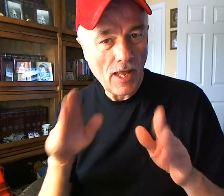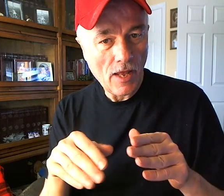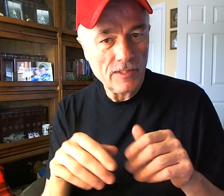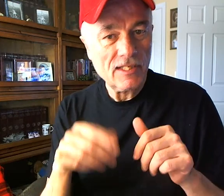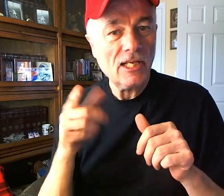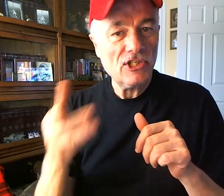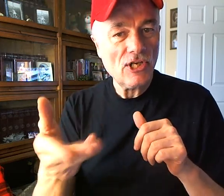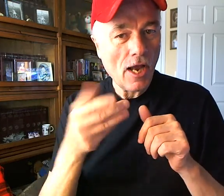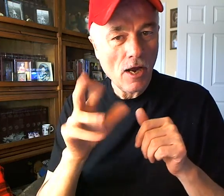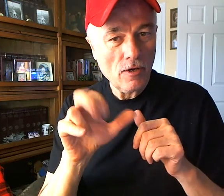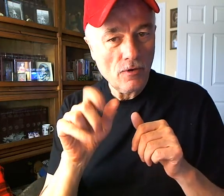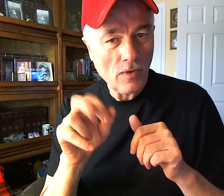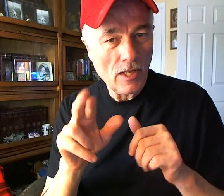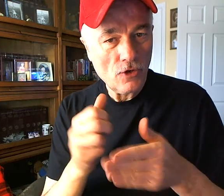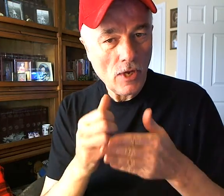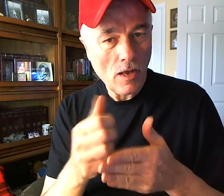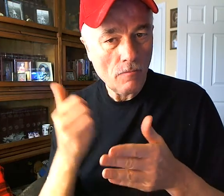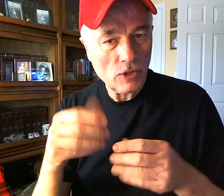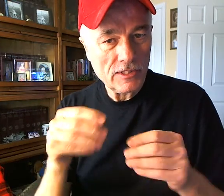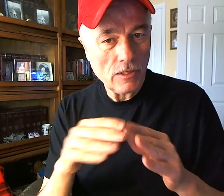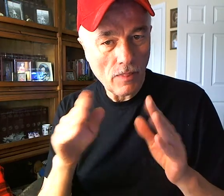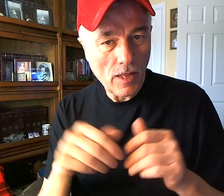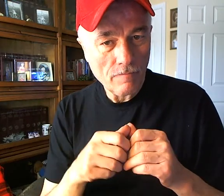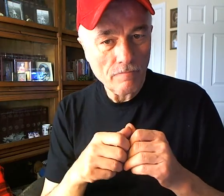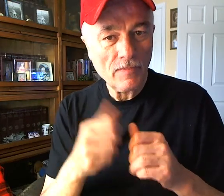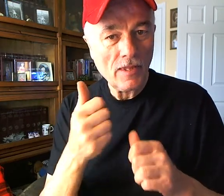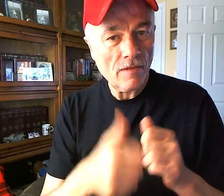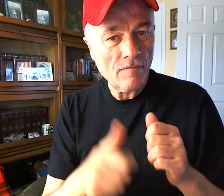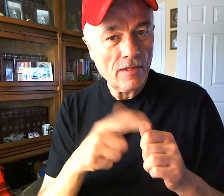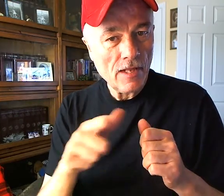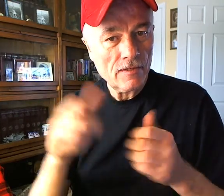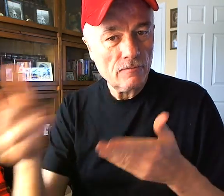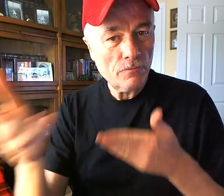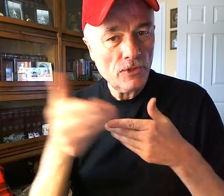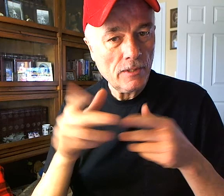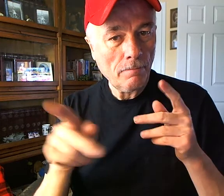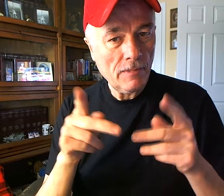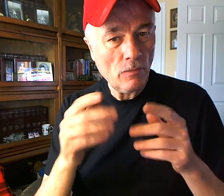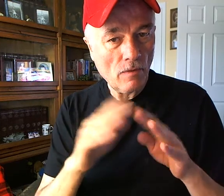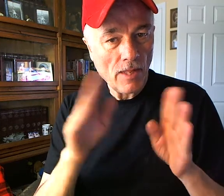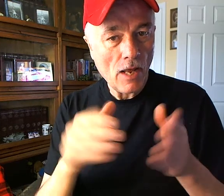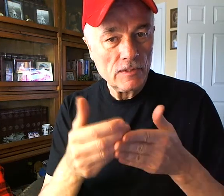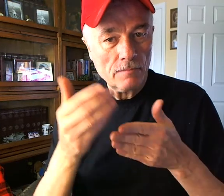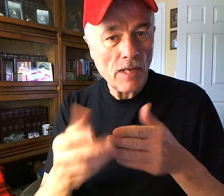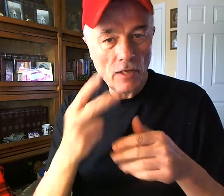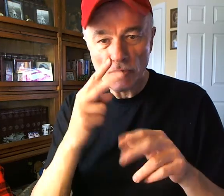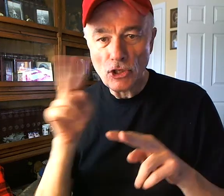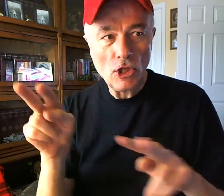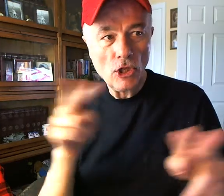Now use your Lowe's consumer credit card to get 5% off every day. Or choose special financing on purchases of $299 or